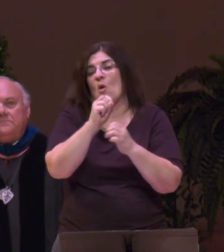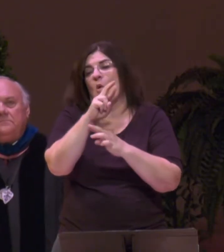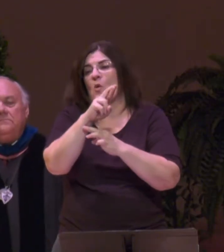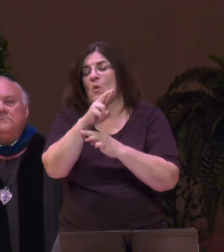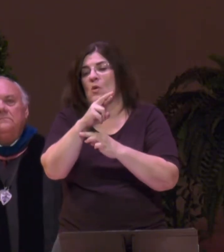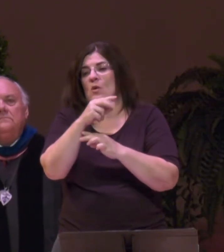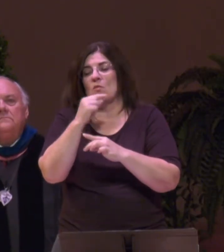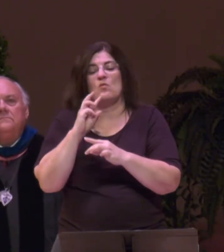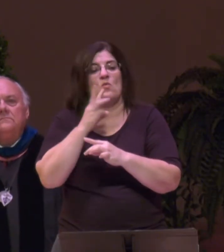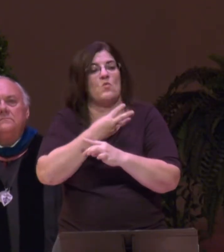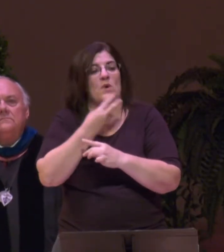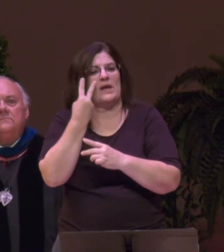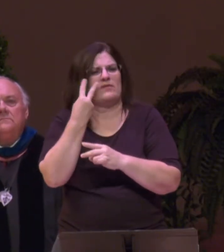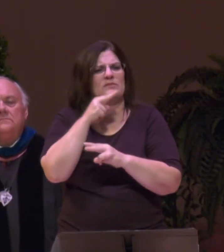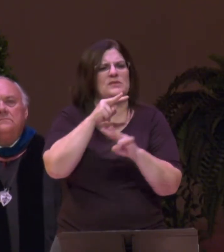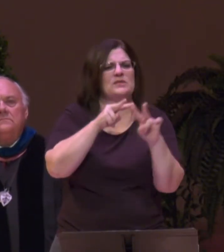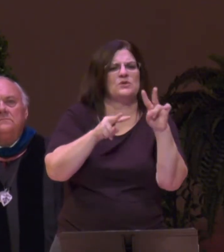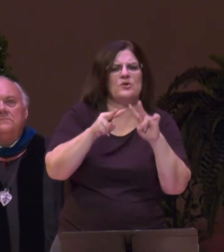on leadership